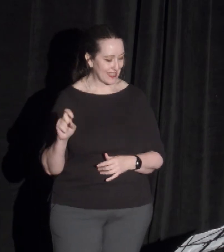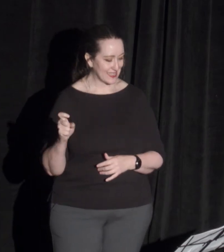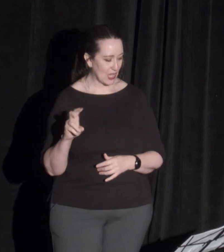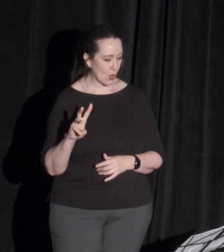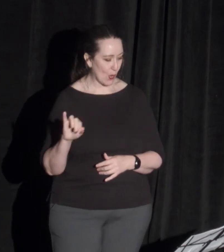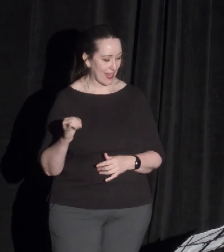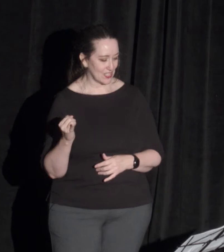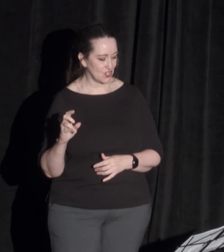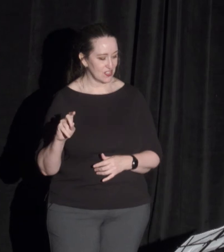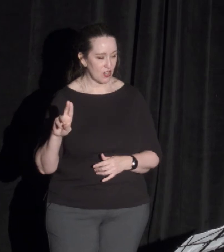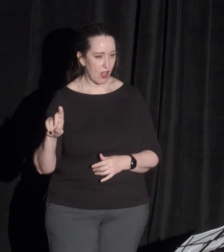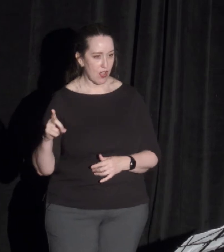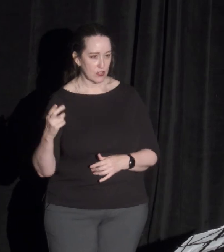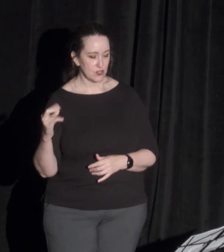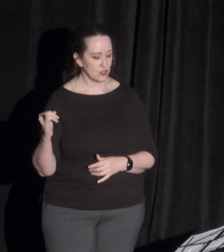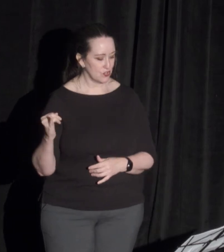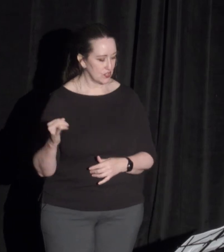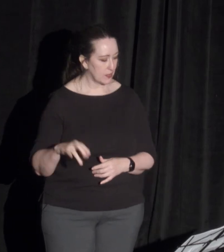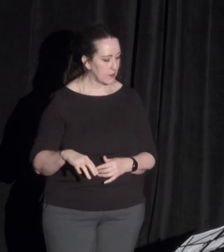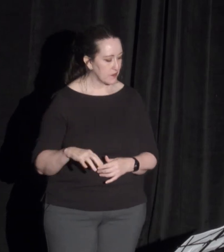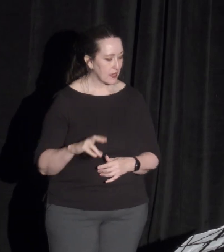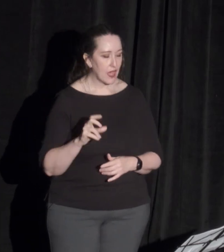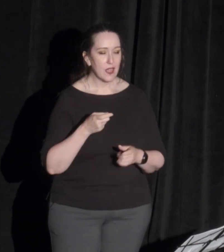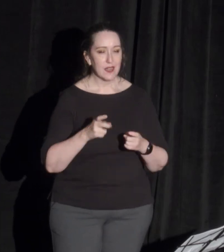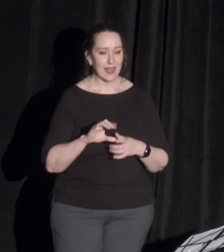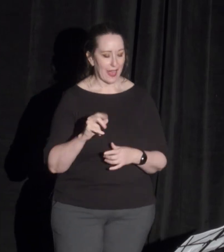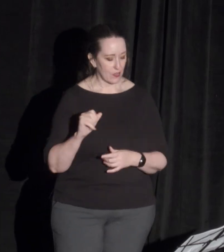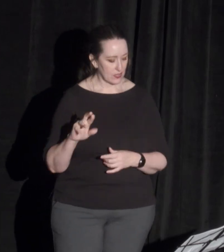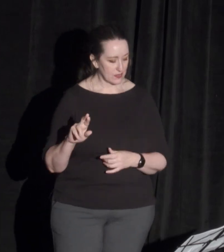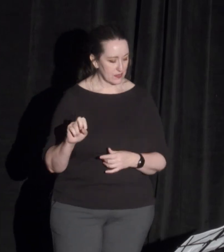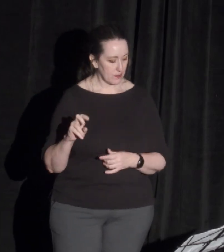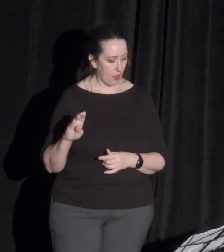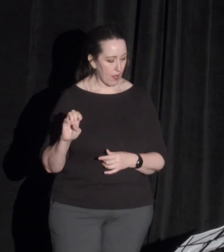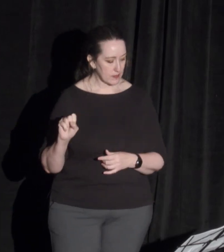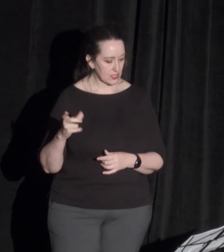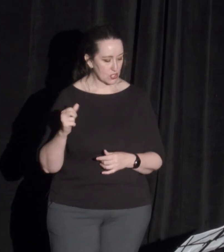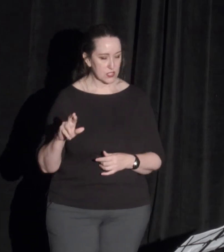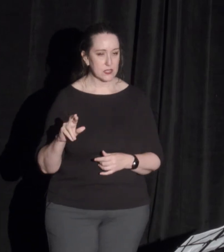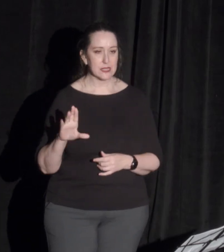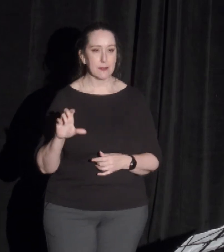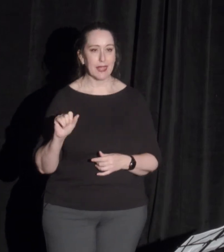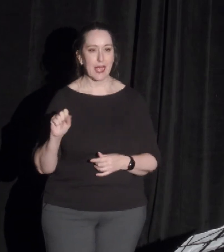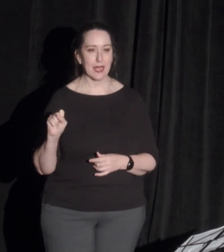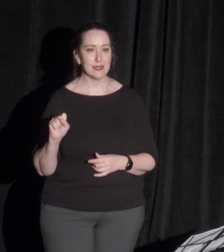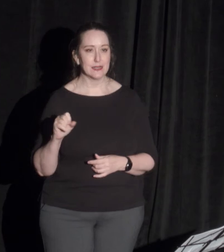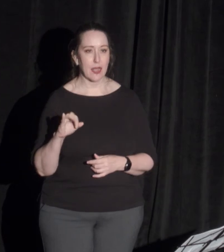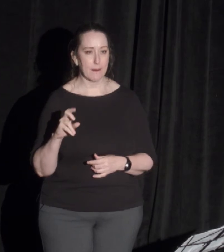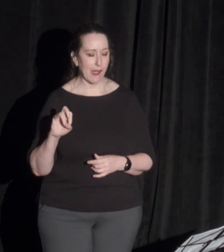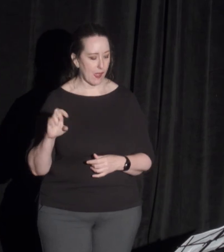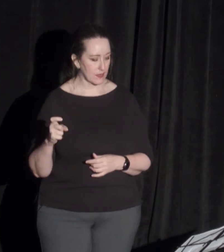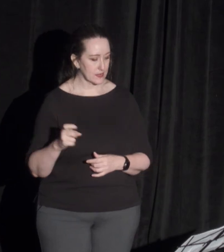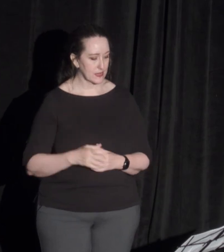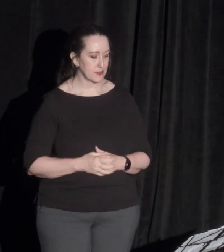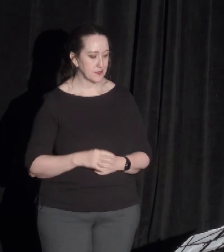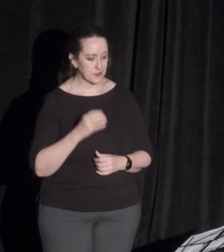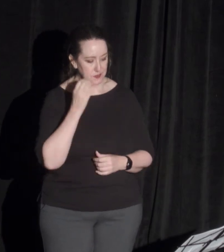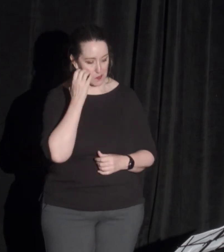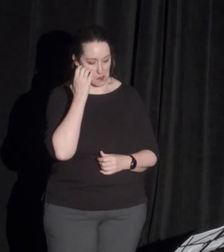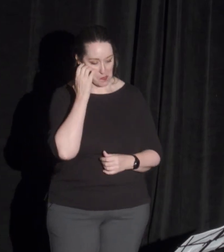Lynn, directed by Bob Suarez, CBSI Animation Productions, and Katie Ibarra. And the